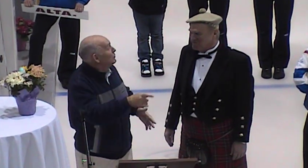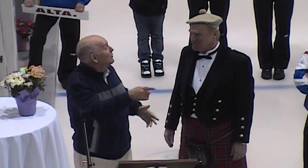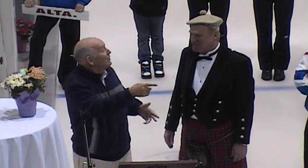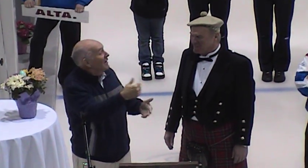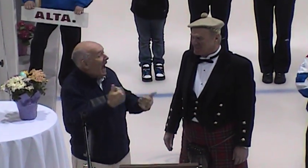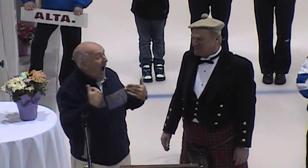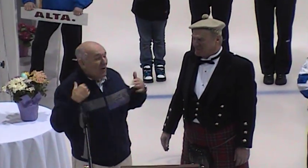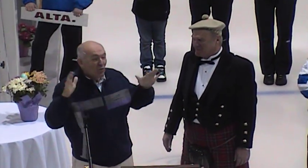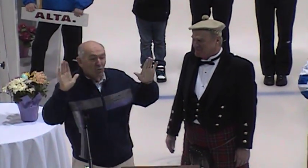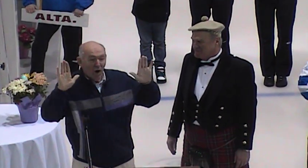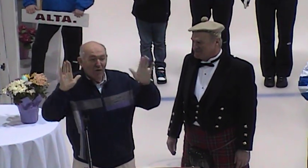wonderful week